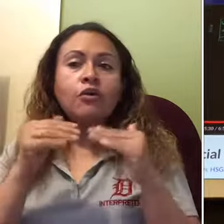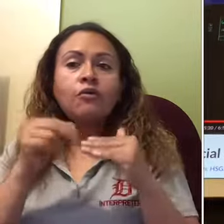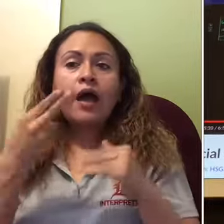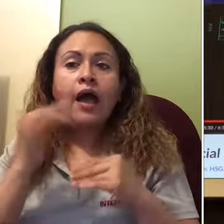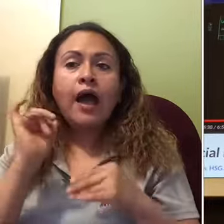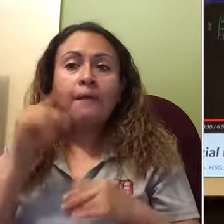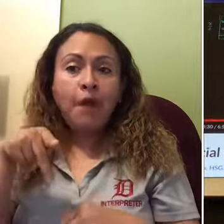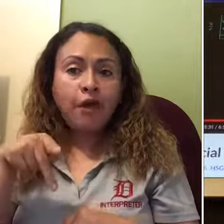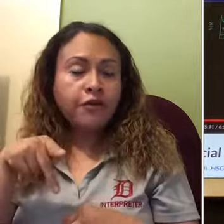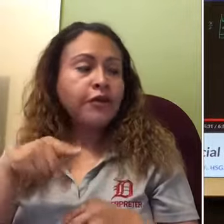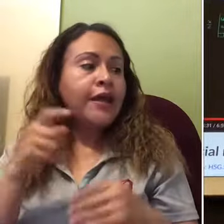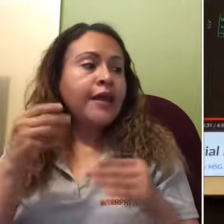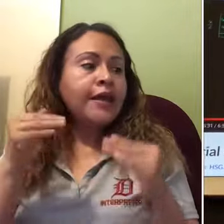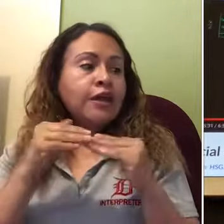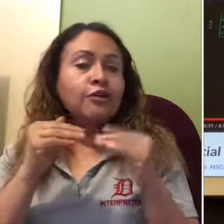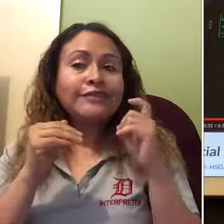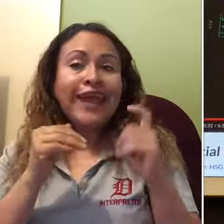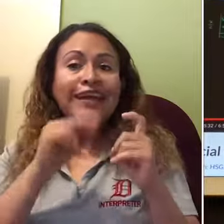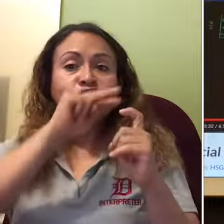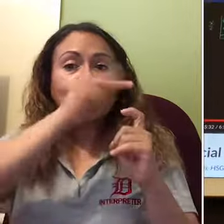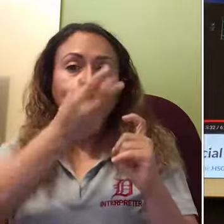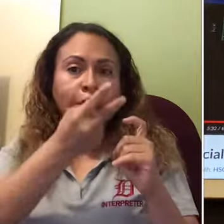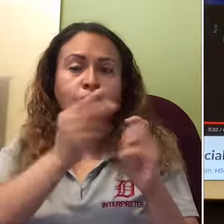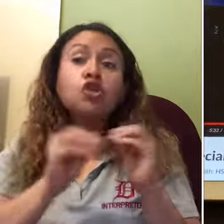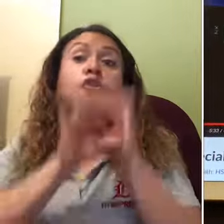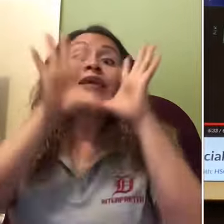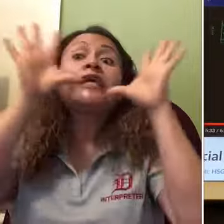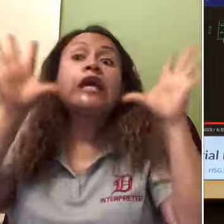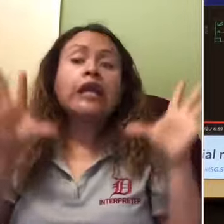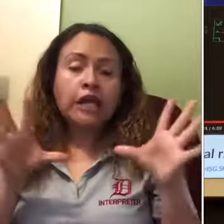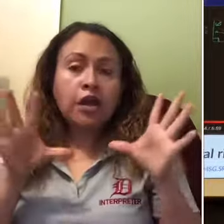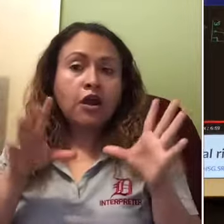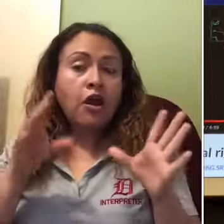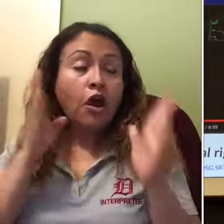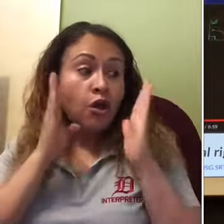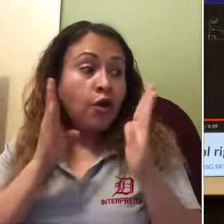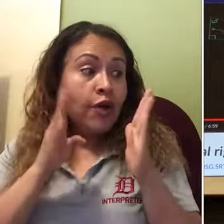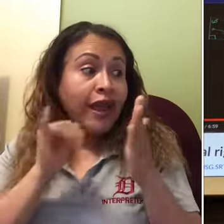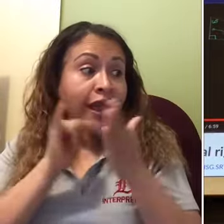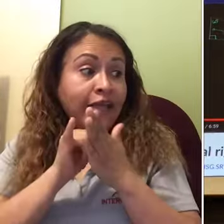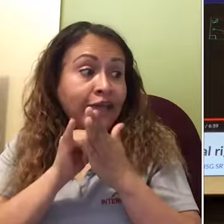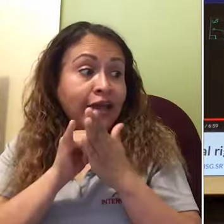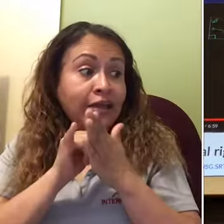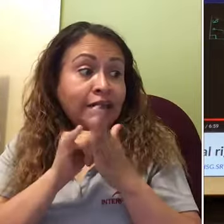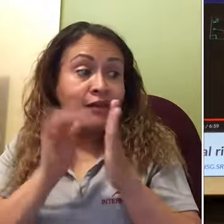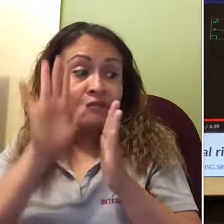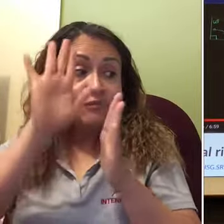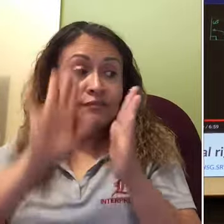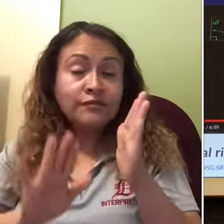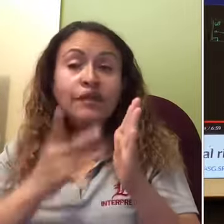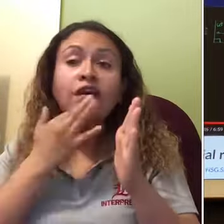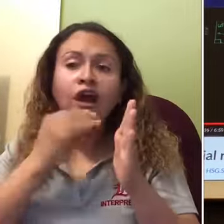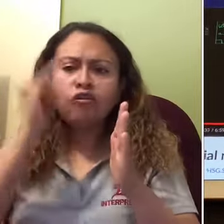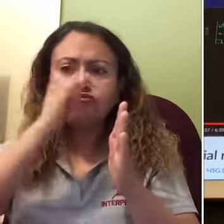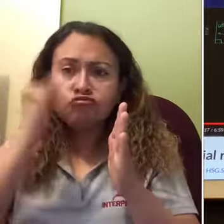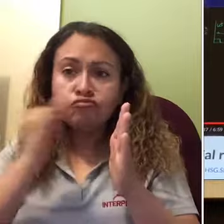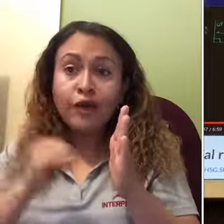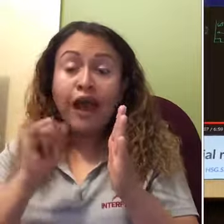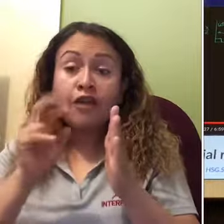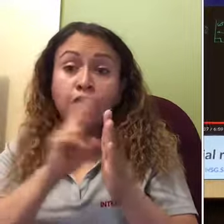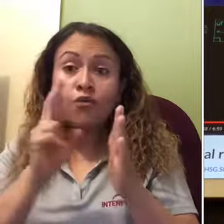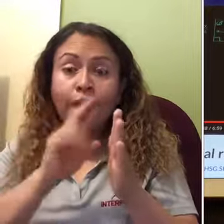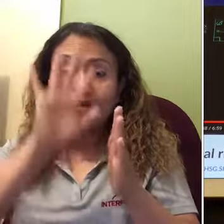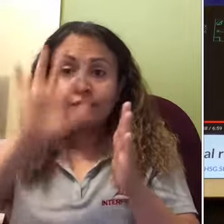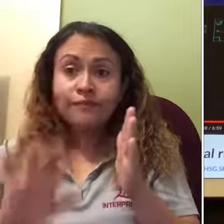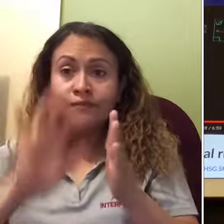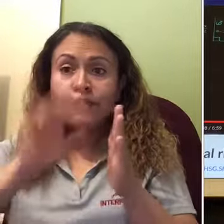going to equal x squared. And just to be clear, I'm looking at this triangle right here. I'm looking at this triangle right over here on the right, and I'm just